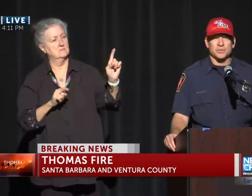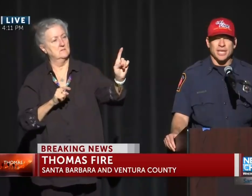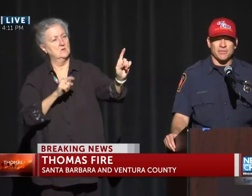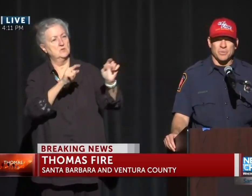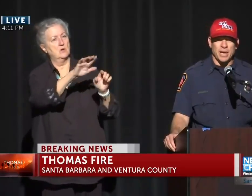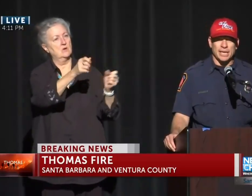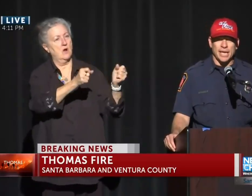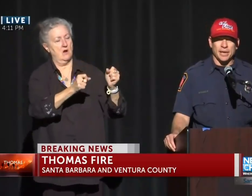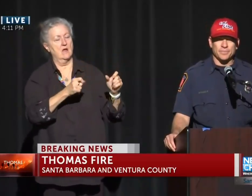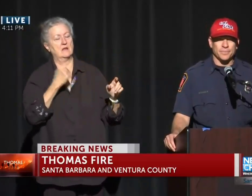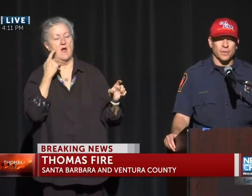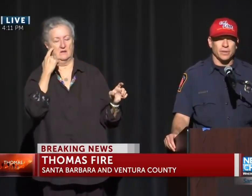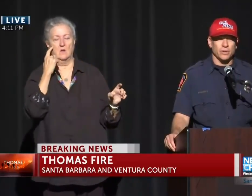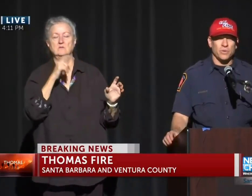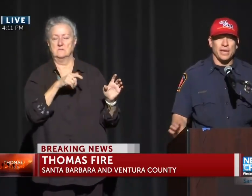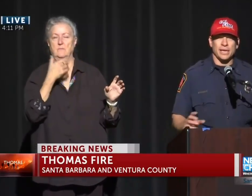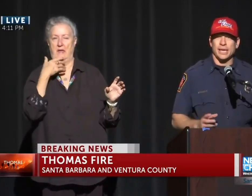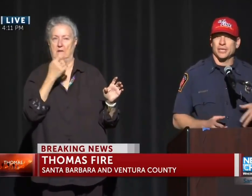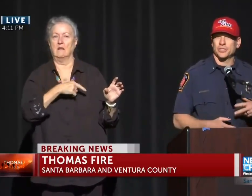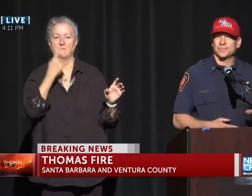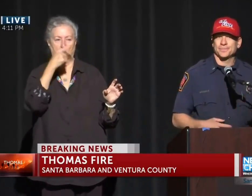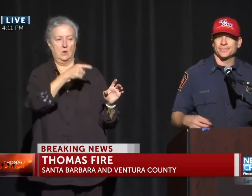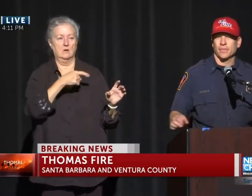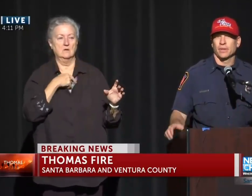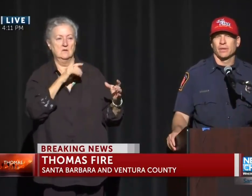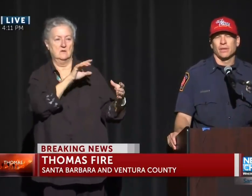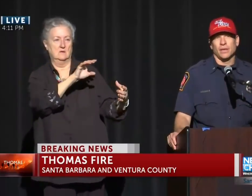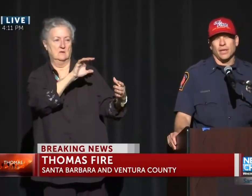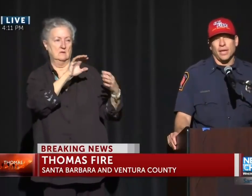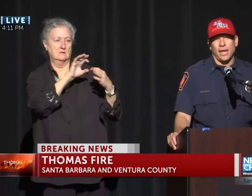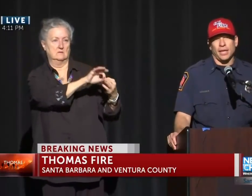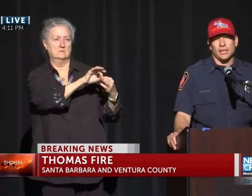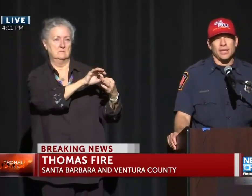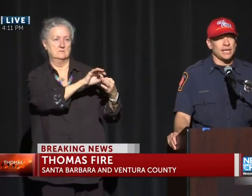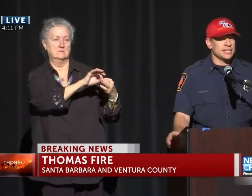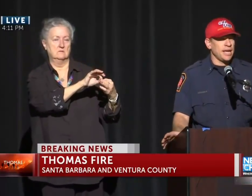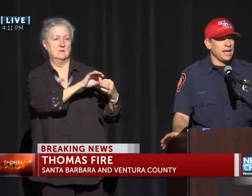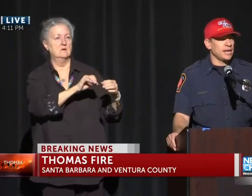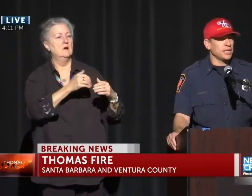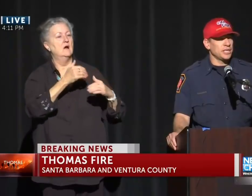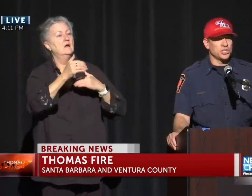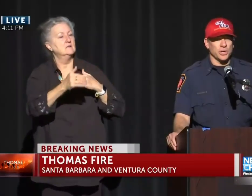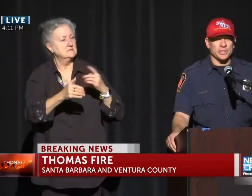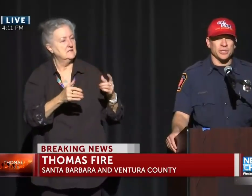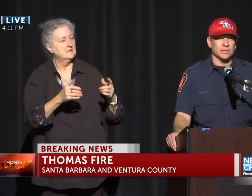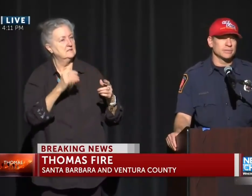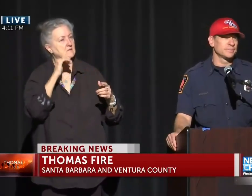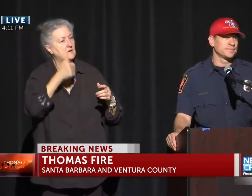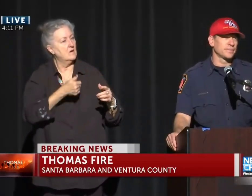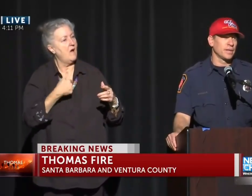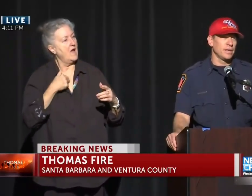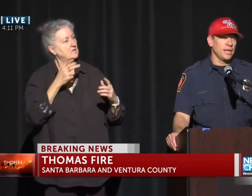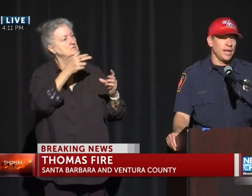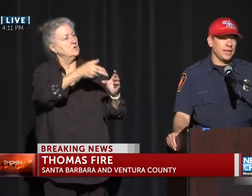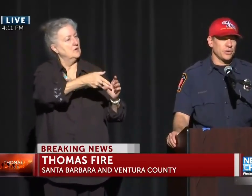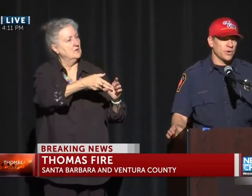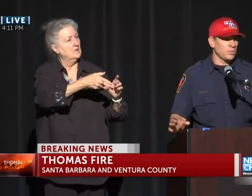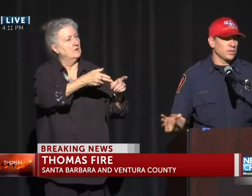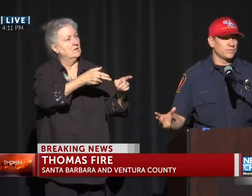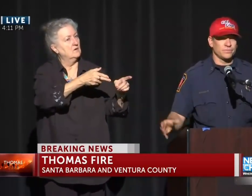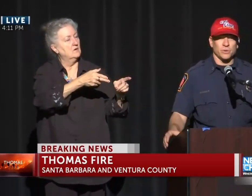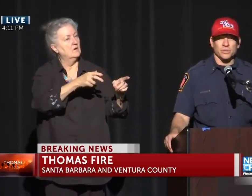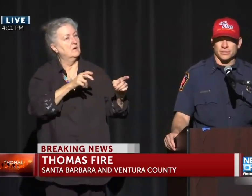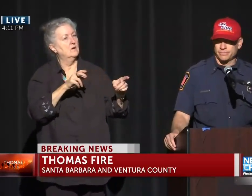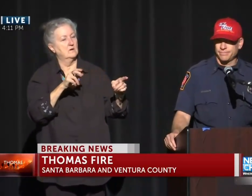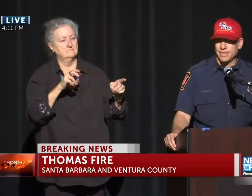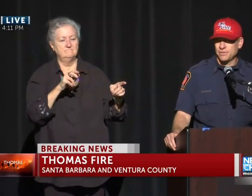I could just tell she was having a bad day. We made a connection, and the next day I joined her at